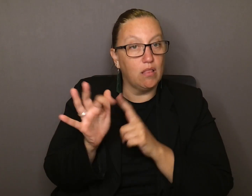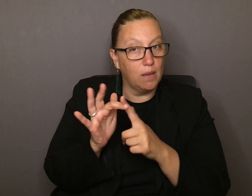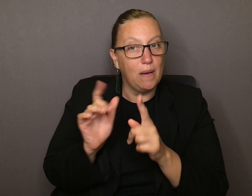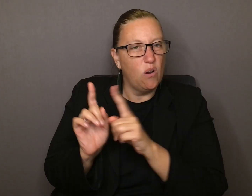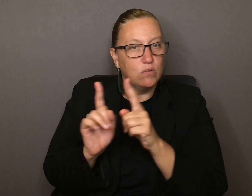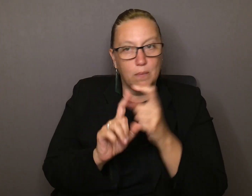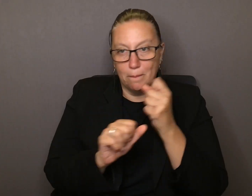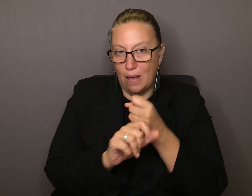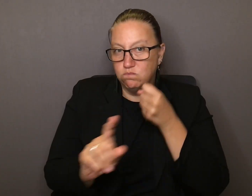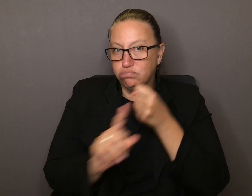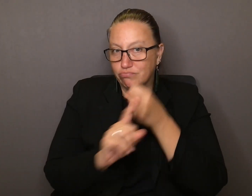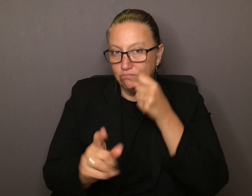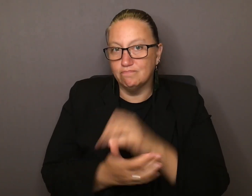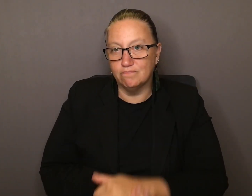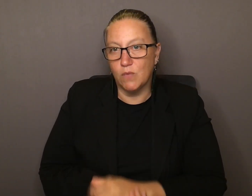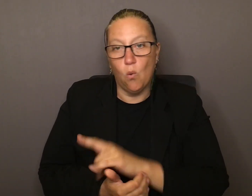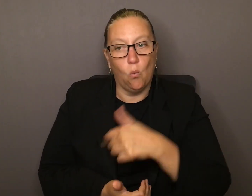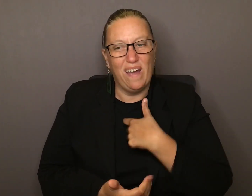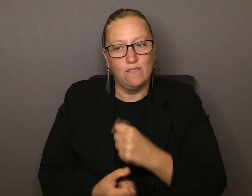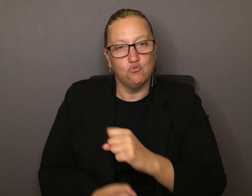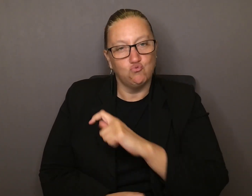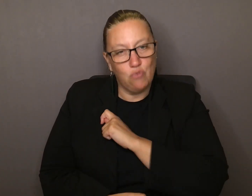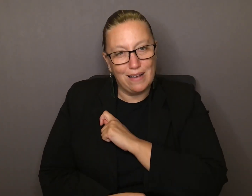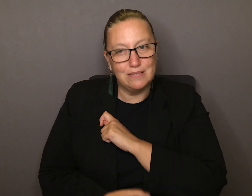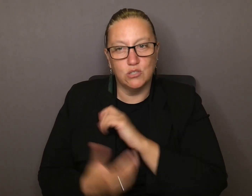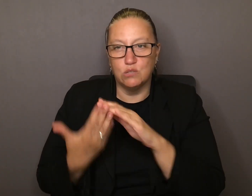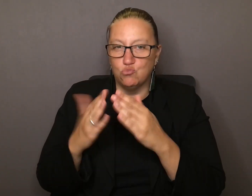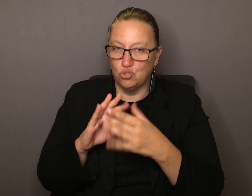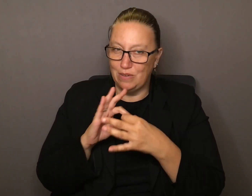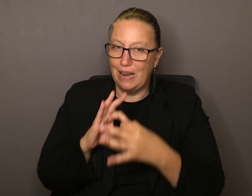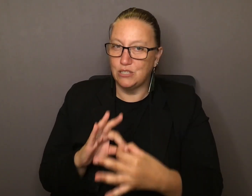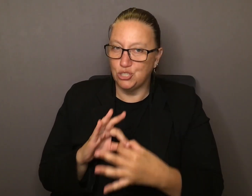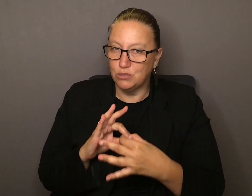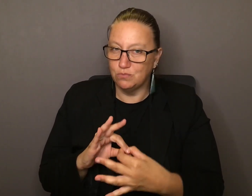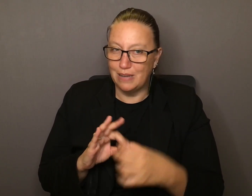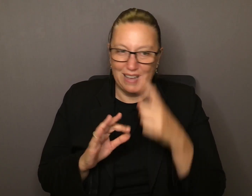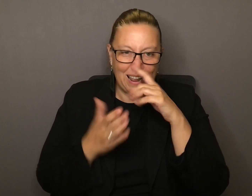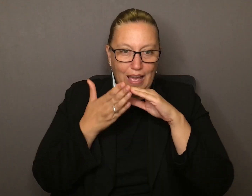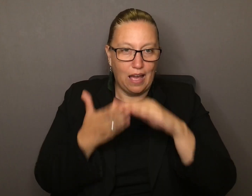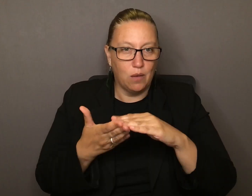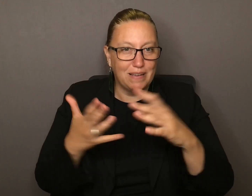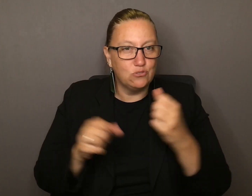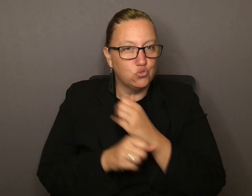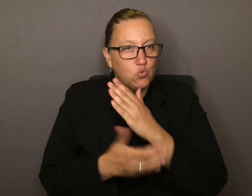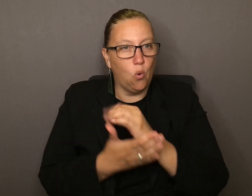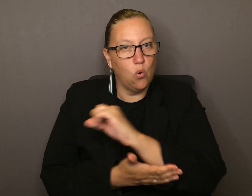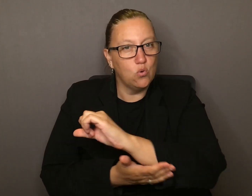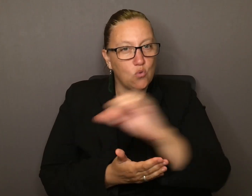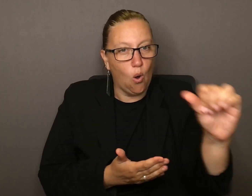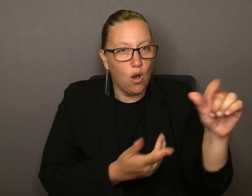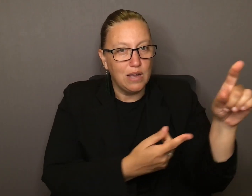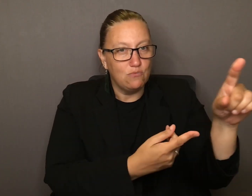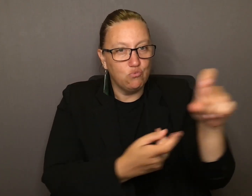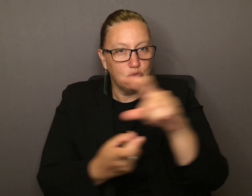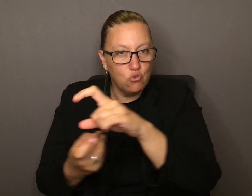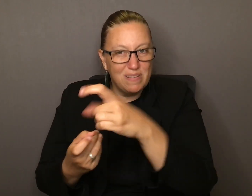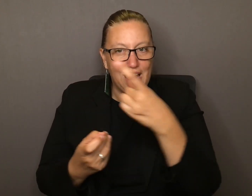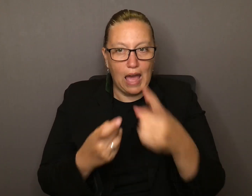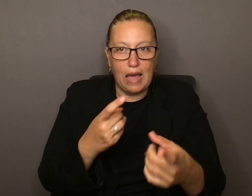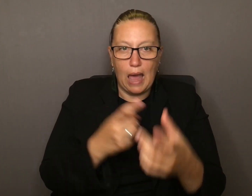have trusted community relationships and can help ensure your recruitment and your outputs are meaningful and fit for purpose. And